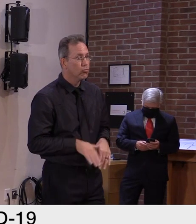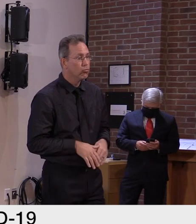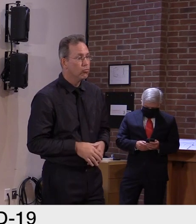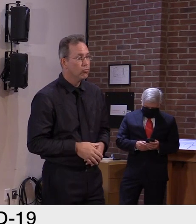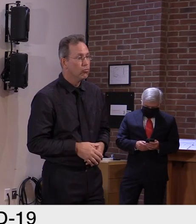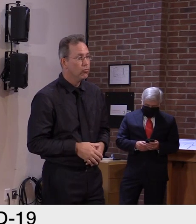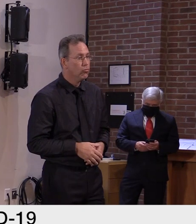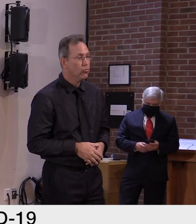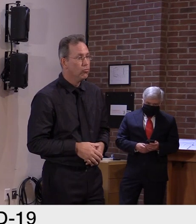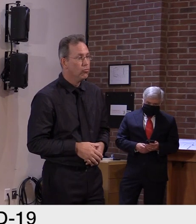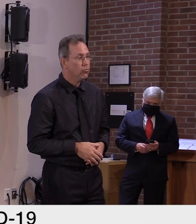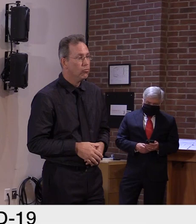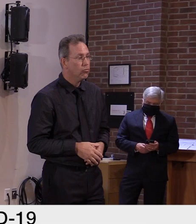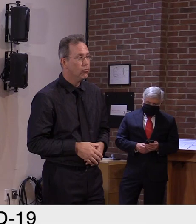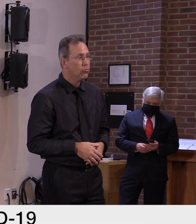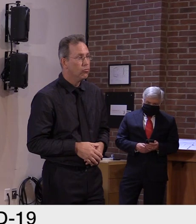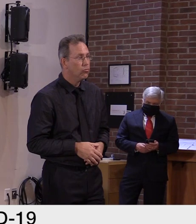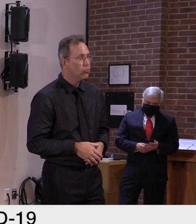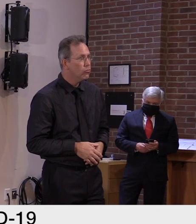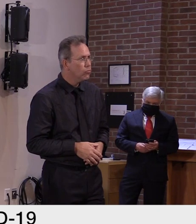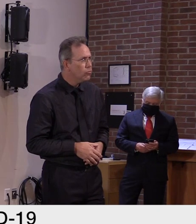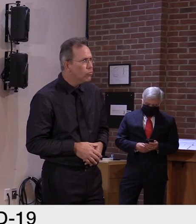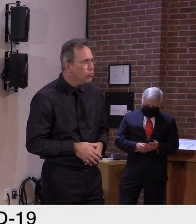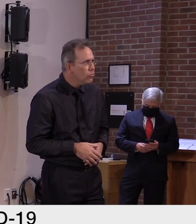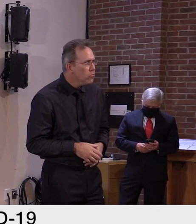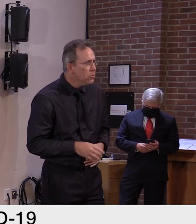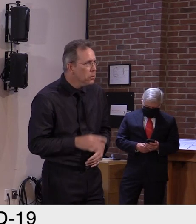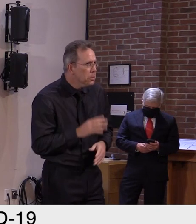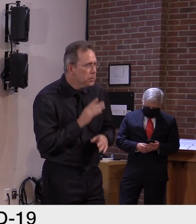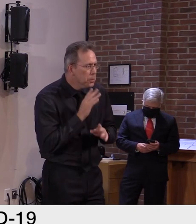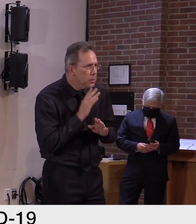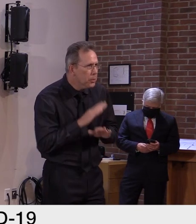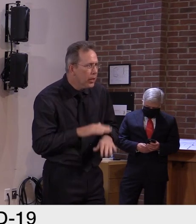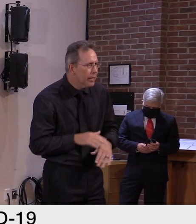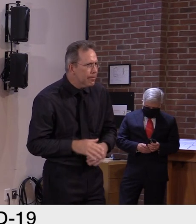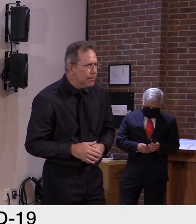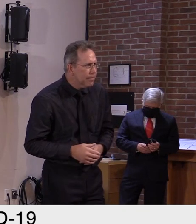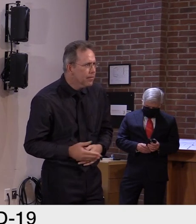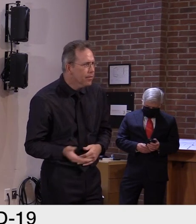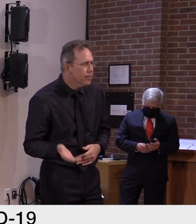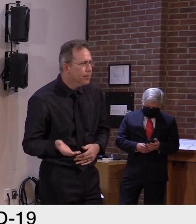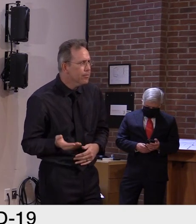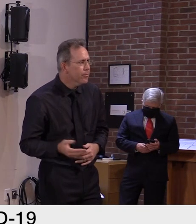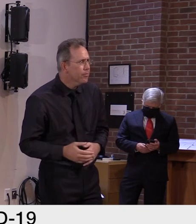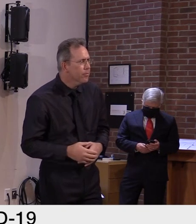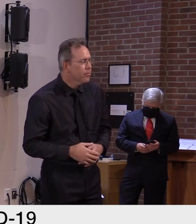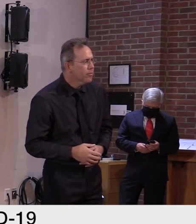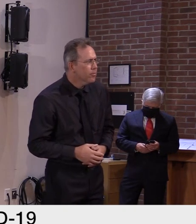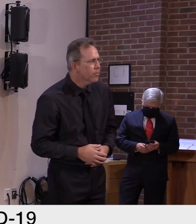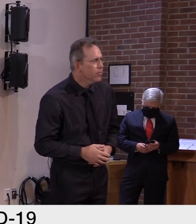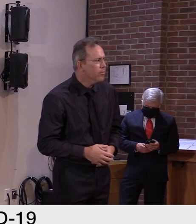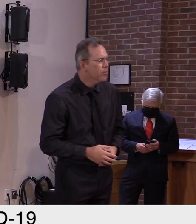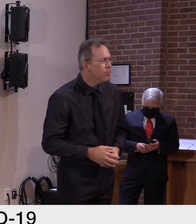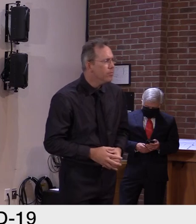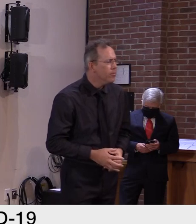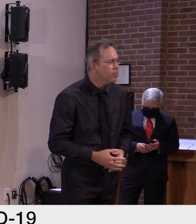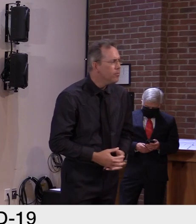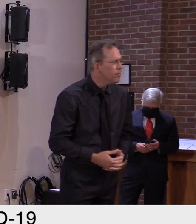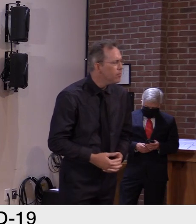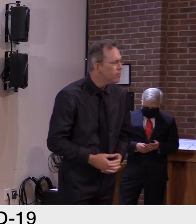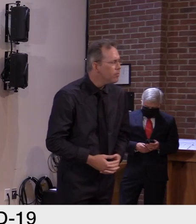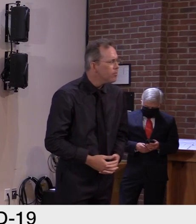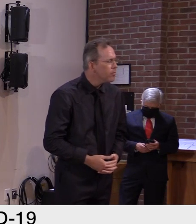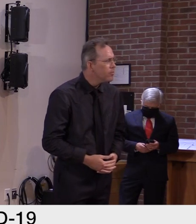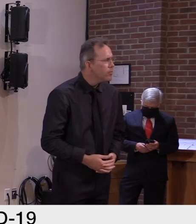question is what your reaction is to a number of large businesses, companies with essential employees